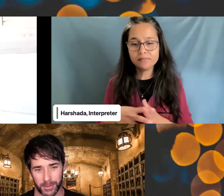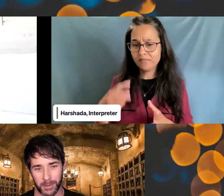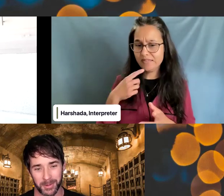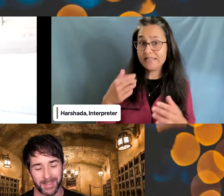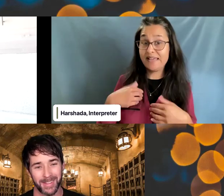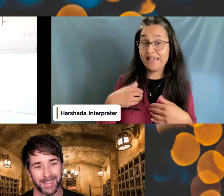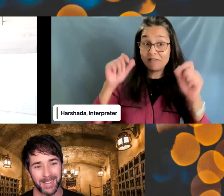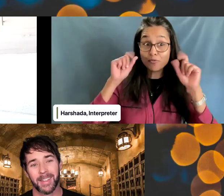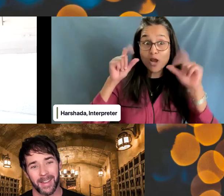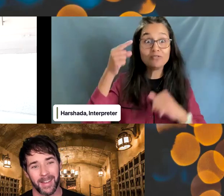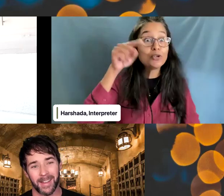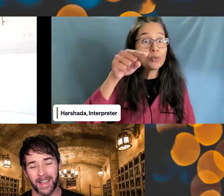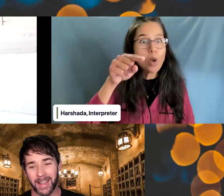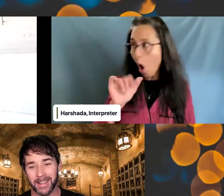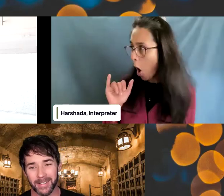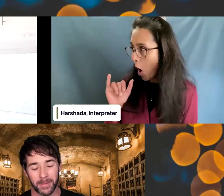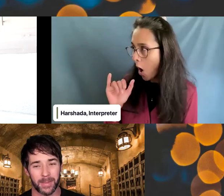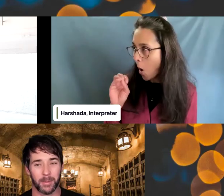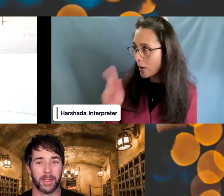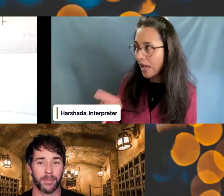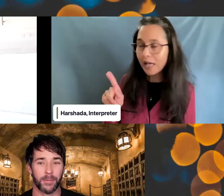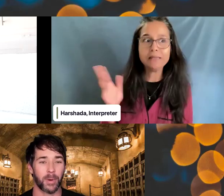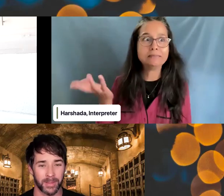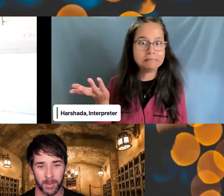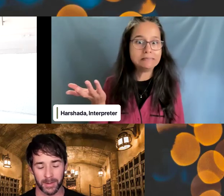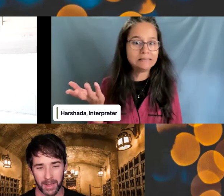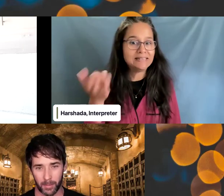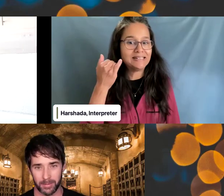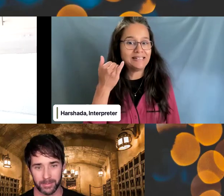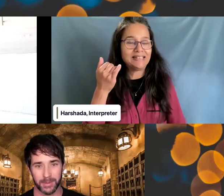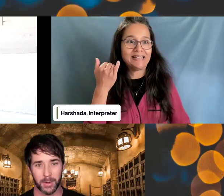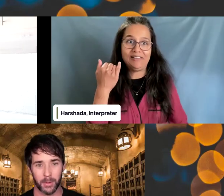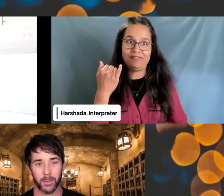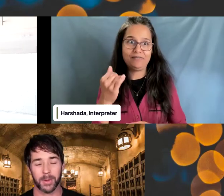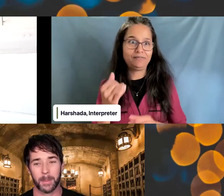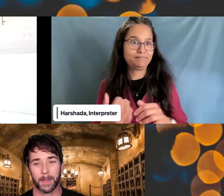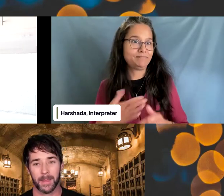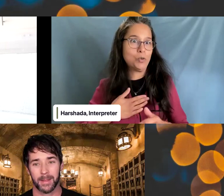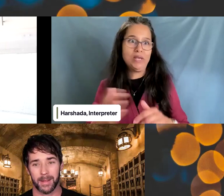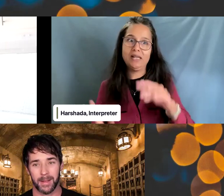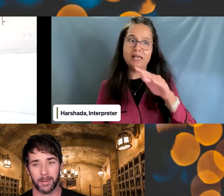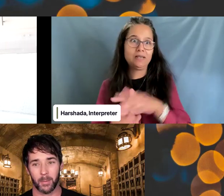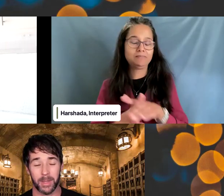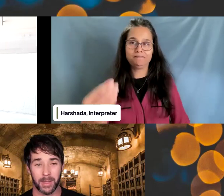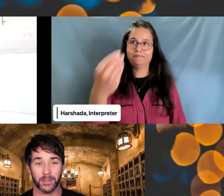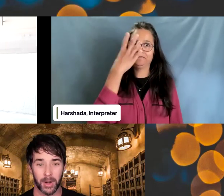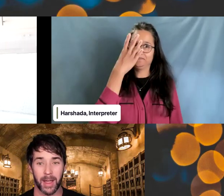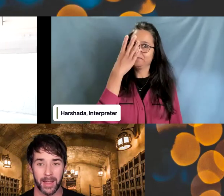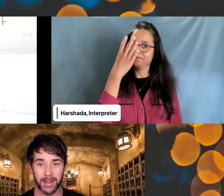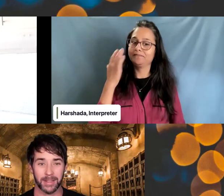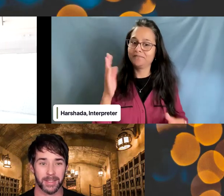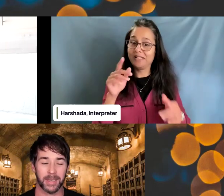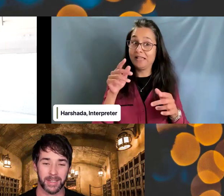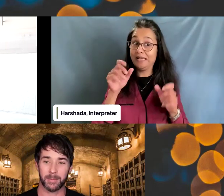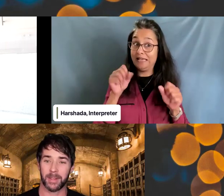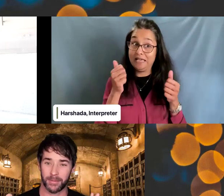surprise for you, Oh, okay. right? If we bring them on camera. Yeah. So we can